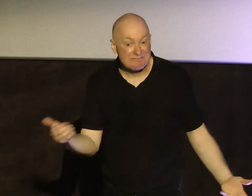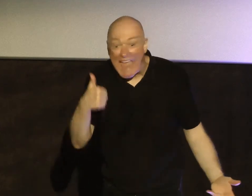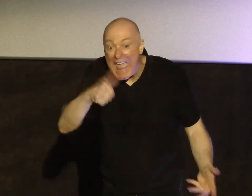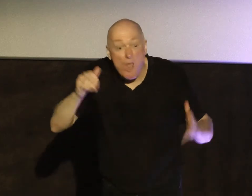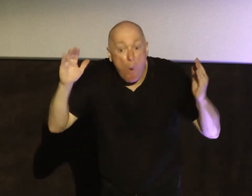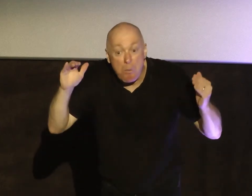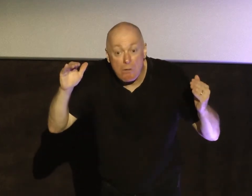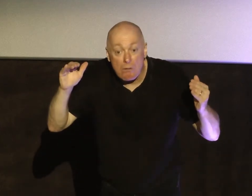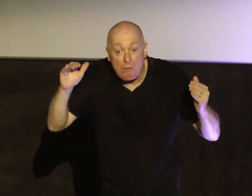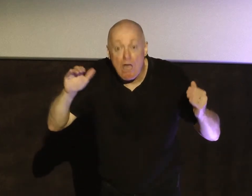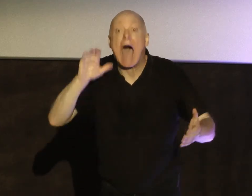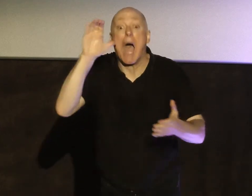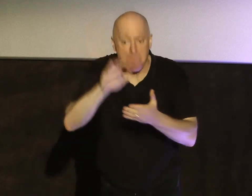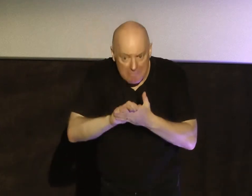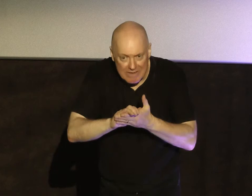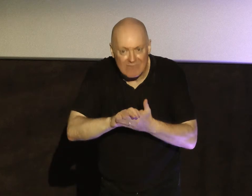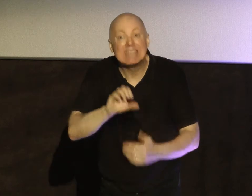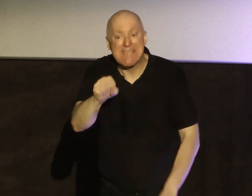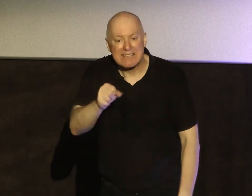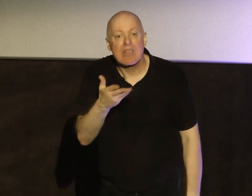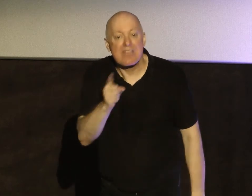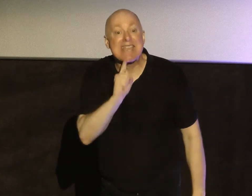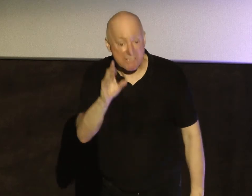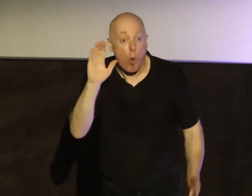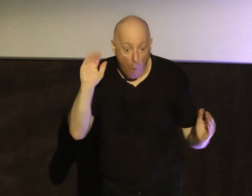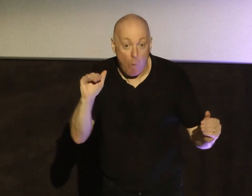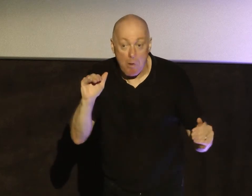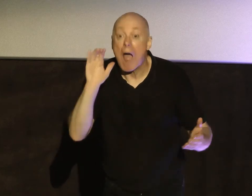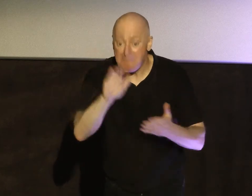Well, I believe there is hope. I believe there is hope.